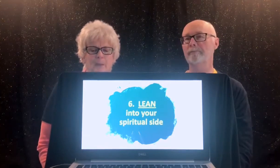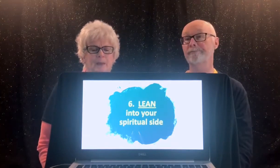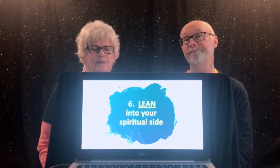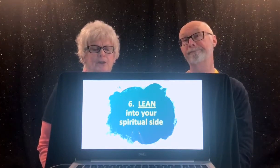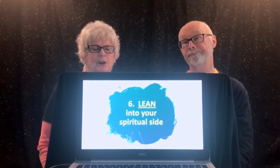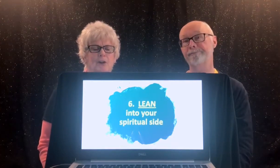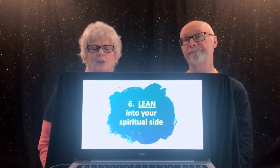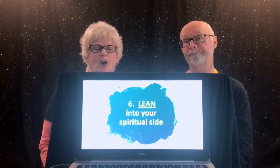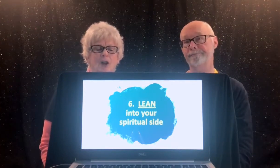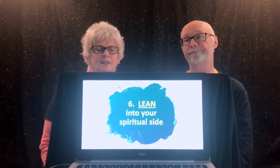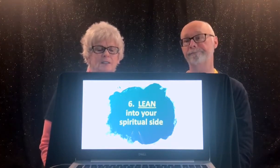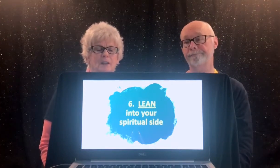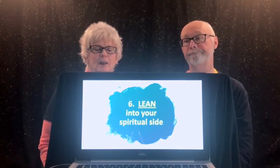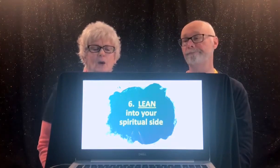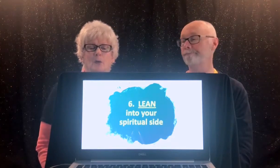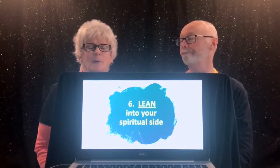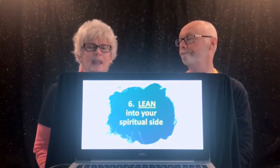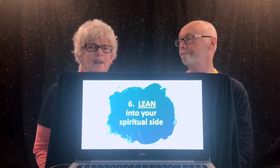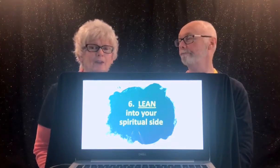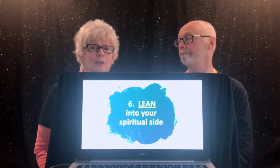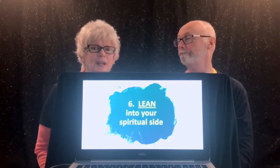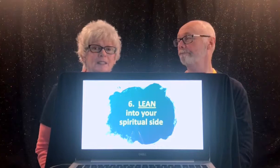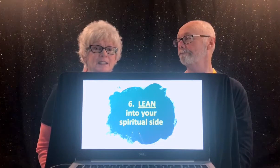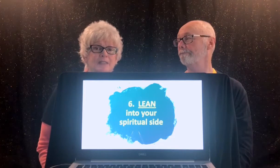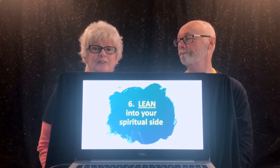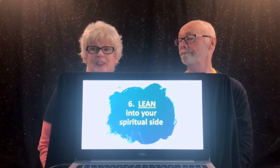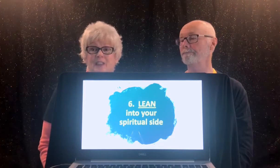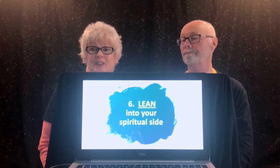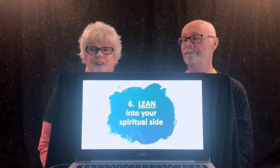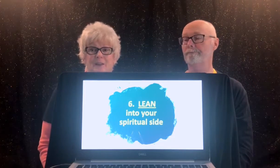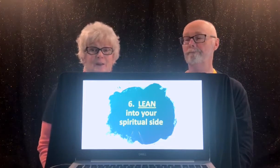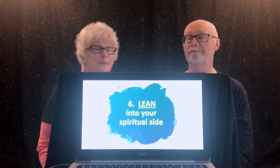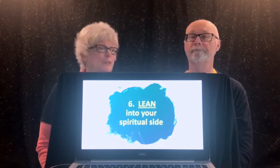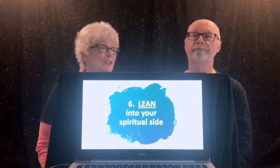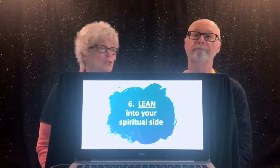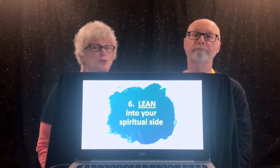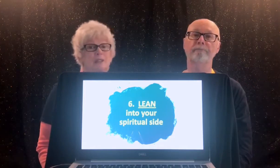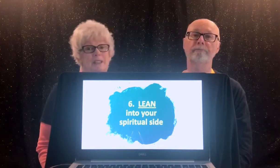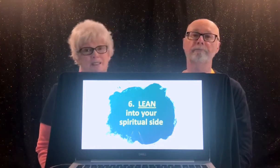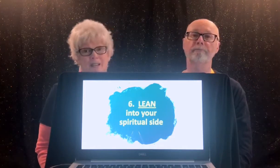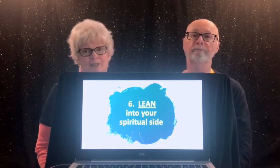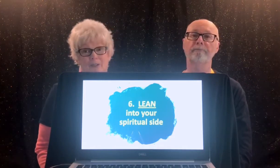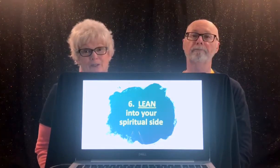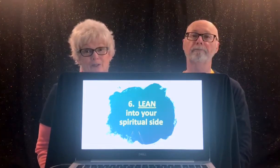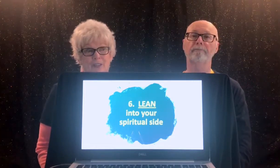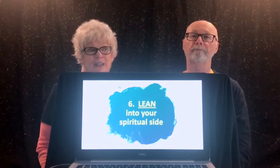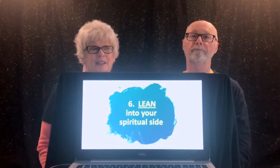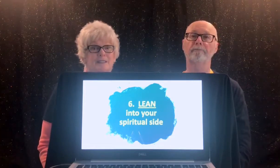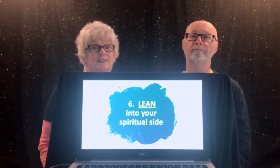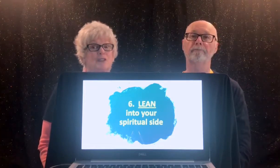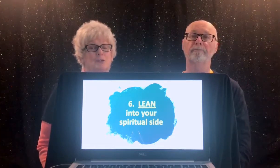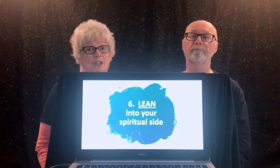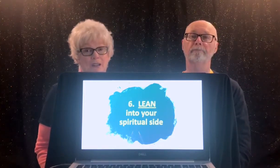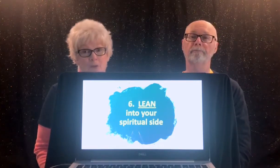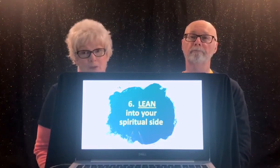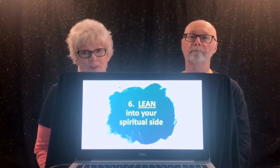Him for our loss, or we may have a crisis of faith. It's really the devil that is associated with